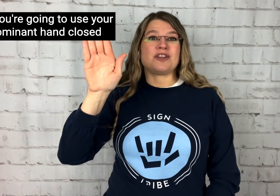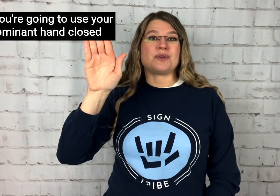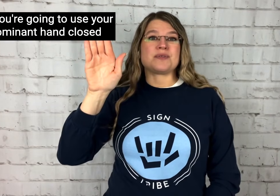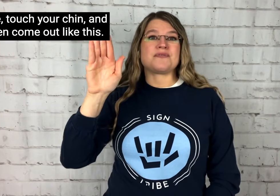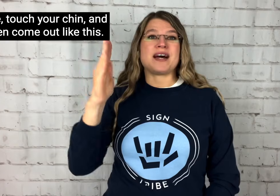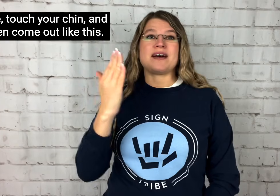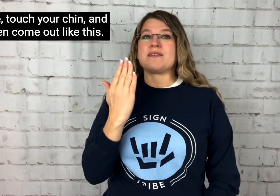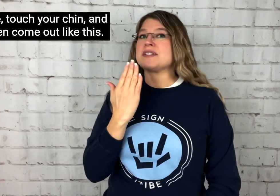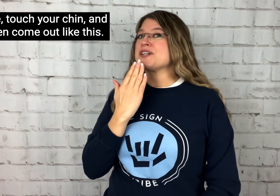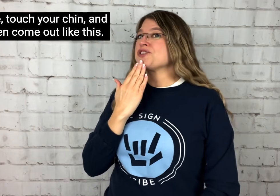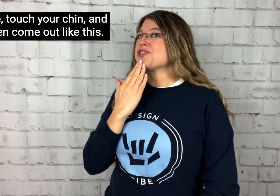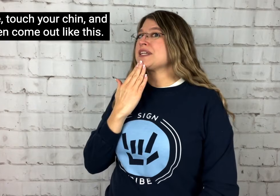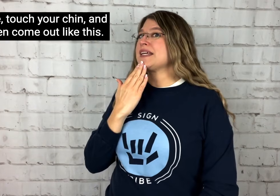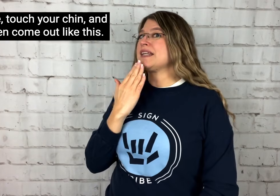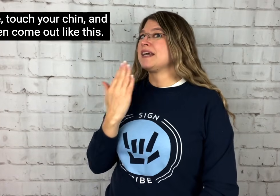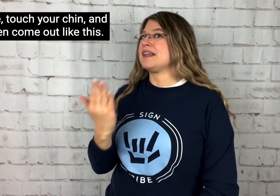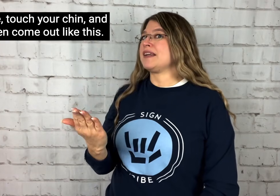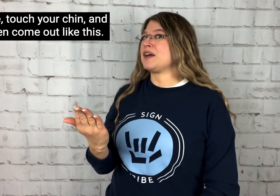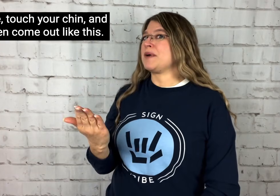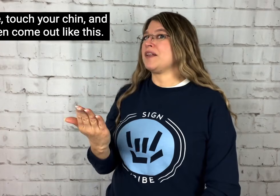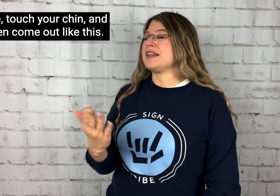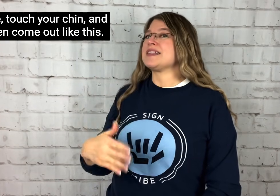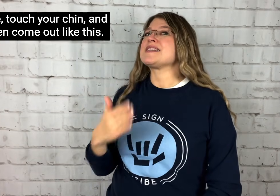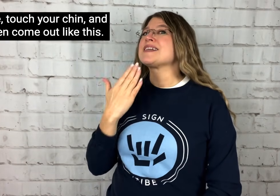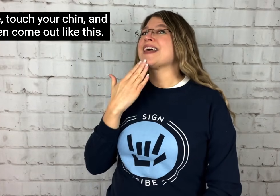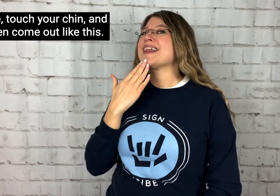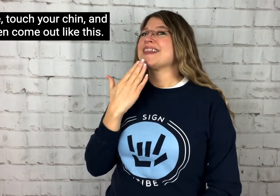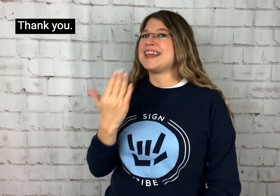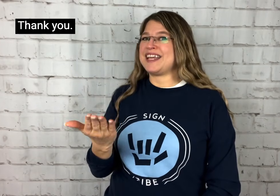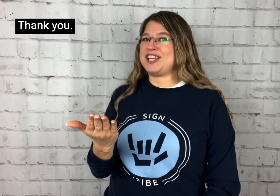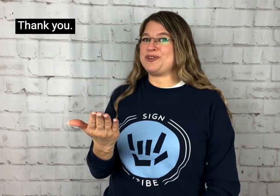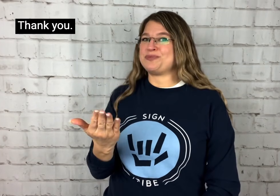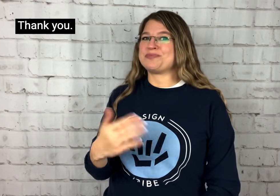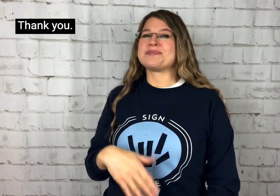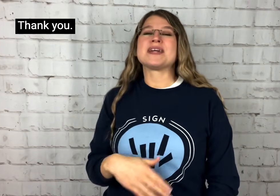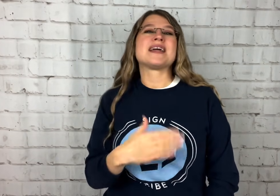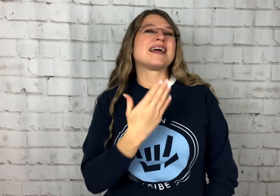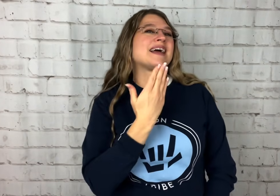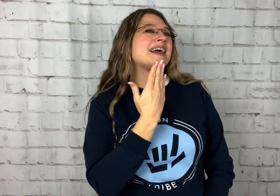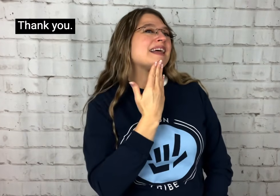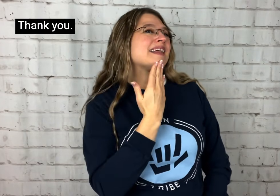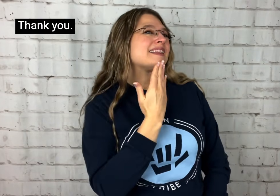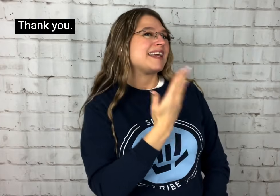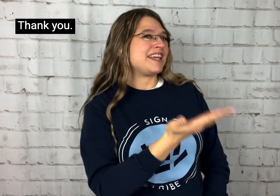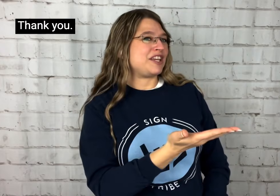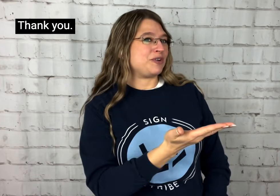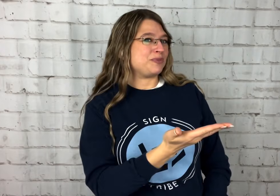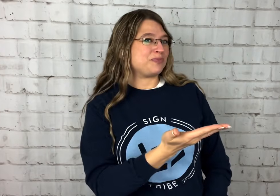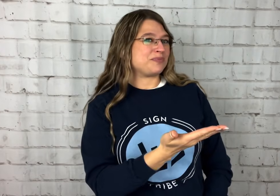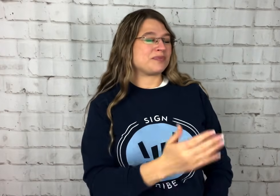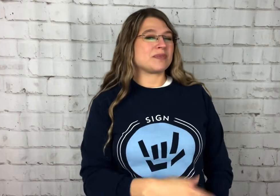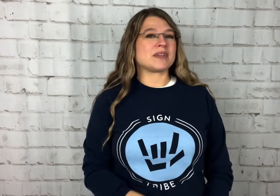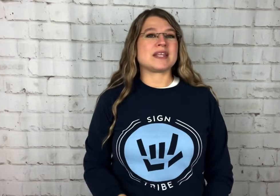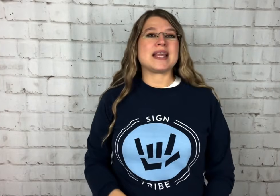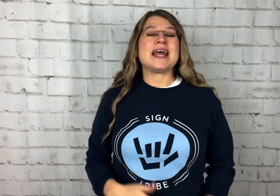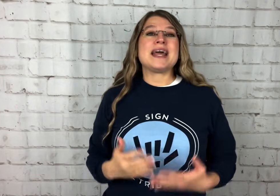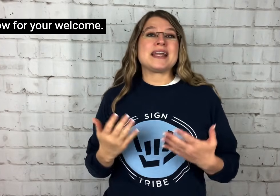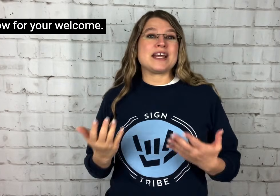closed 5, touch your chin, and then come out like this. Thank you. Thank you. Now for